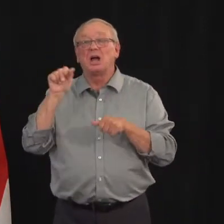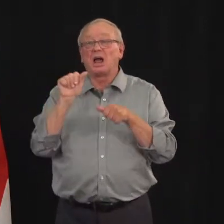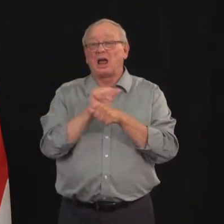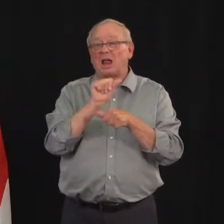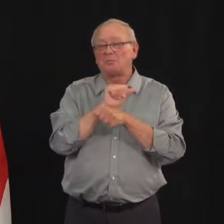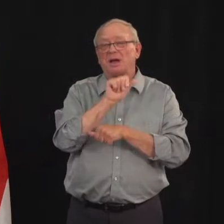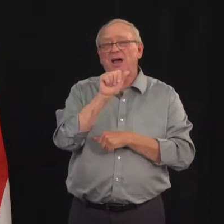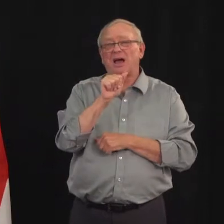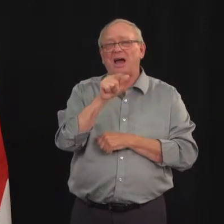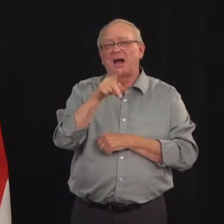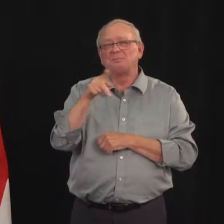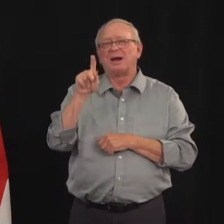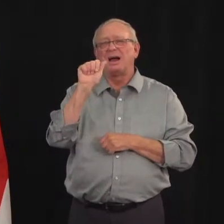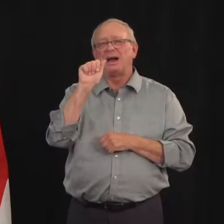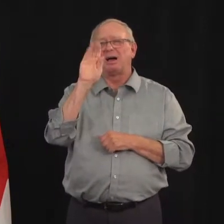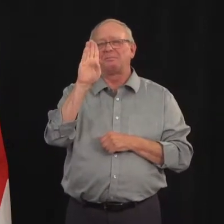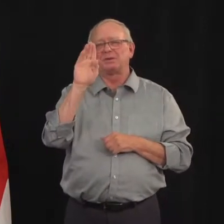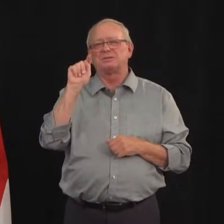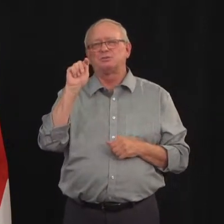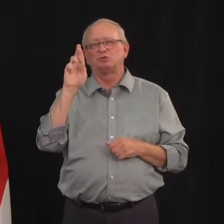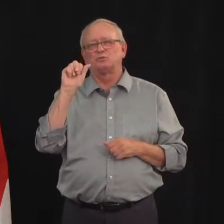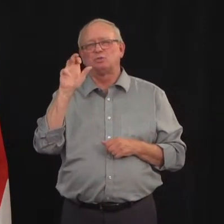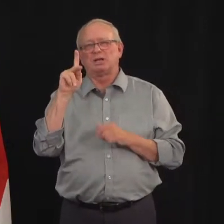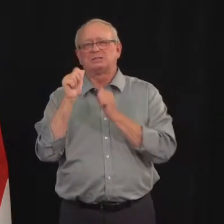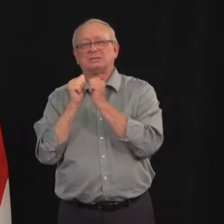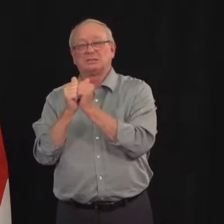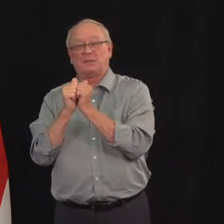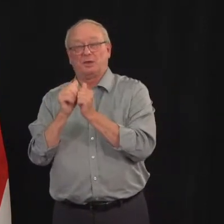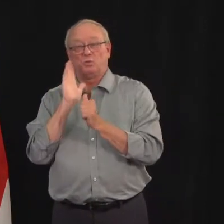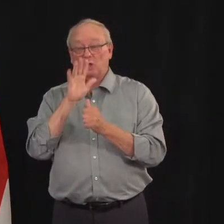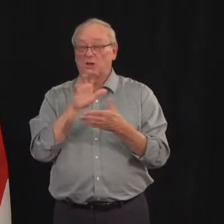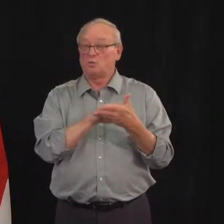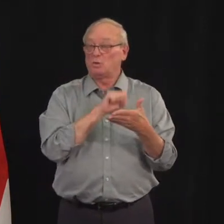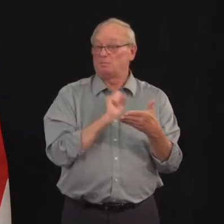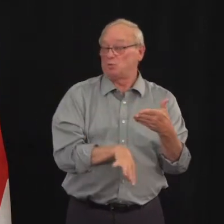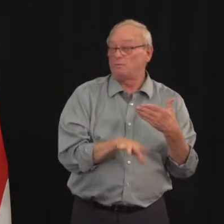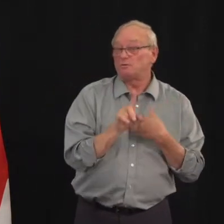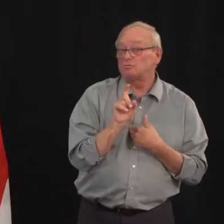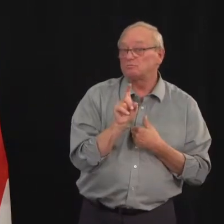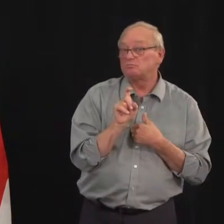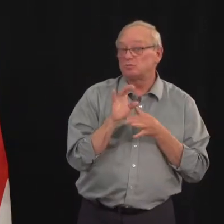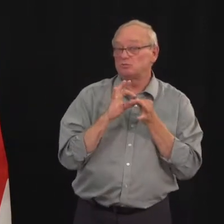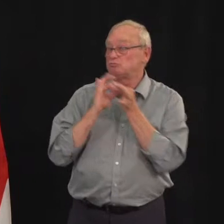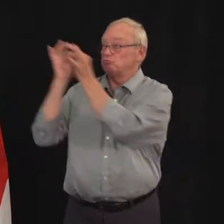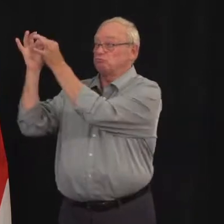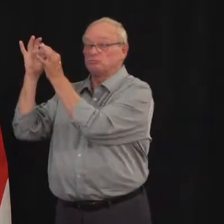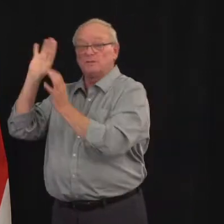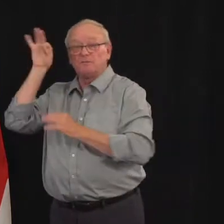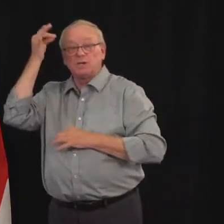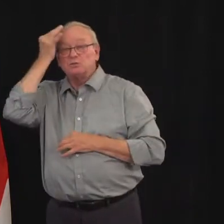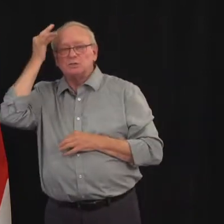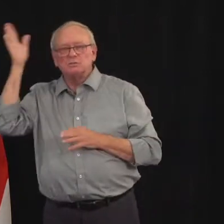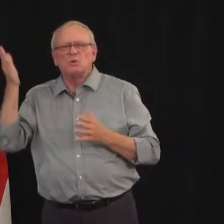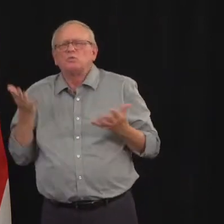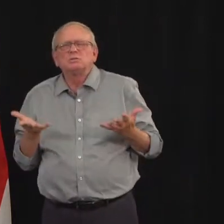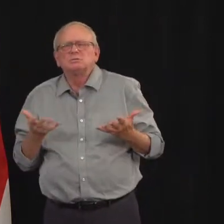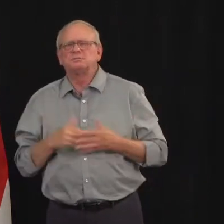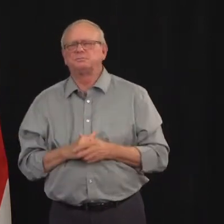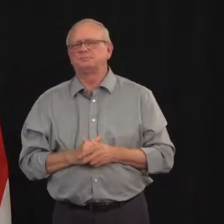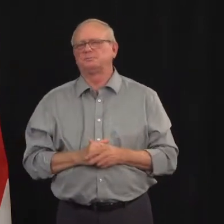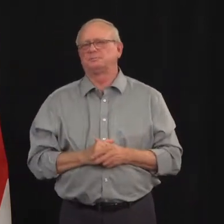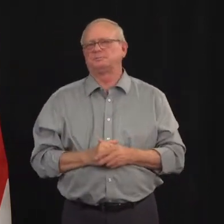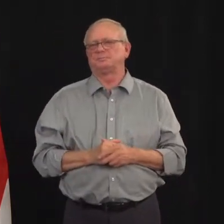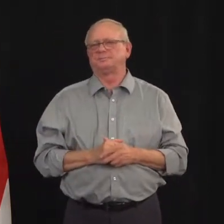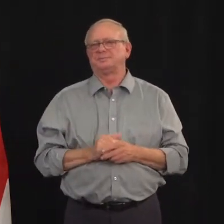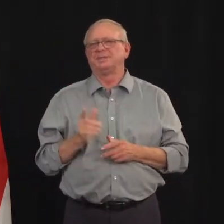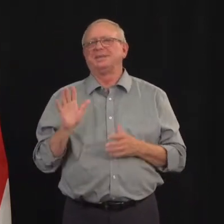single unified contact tracing app? We're looking at multiple options with respect to contact tracing.